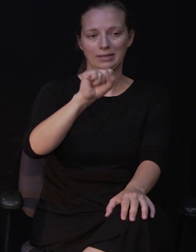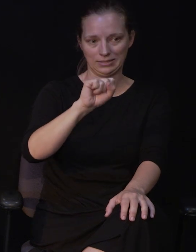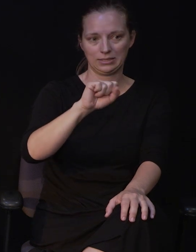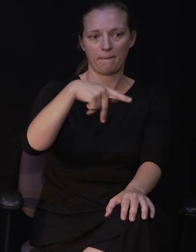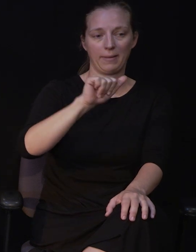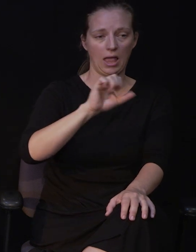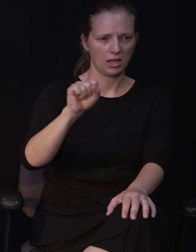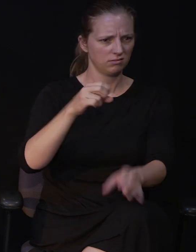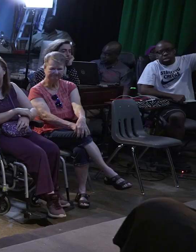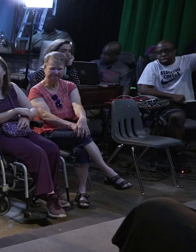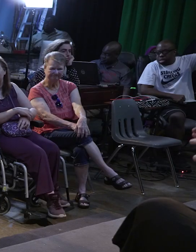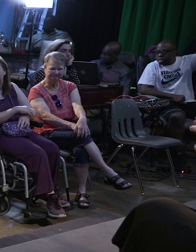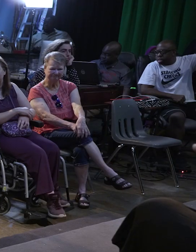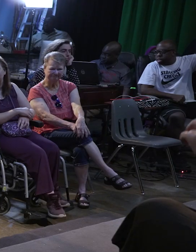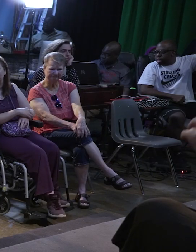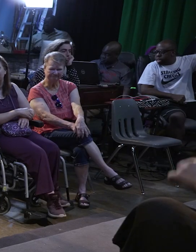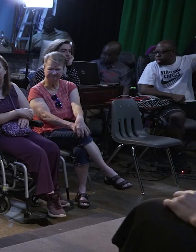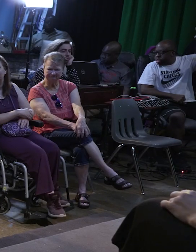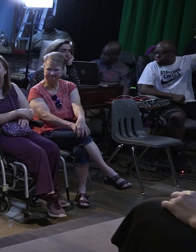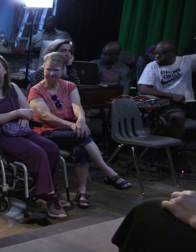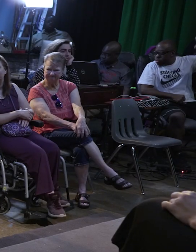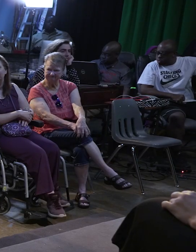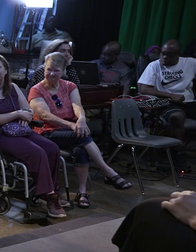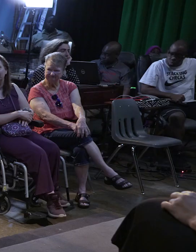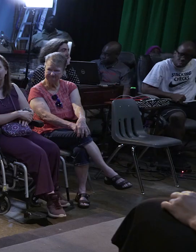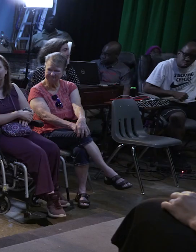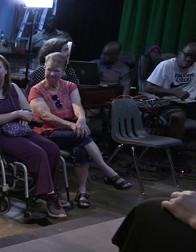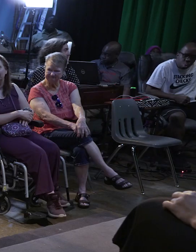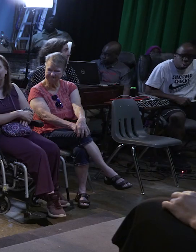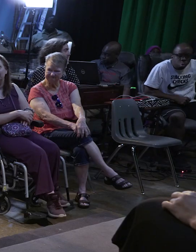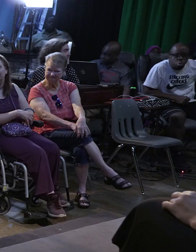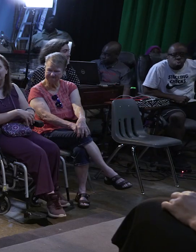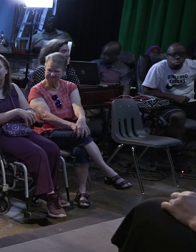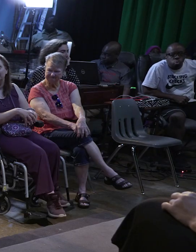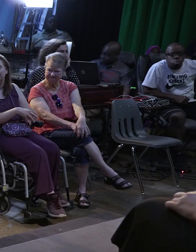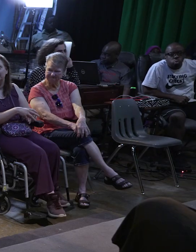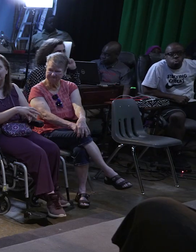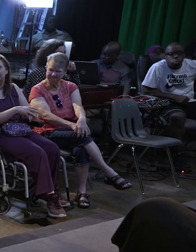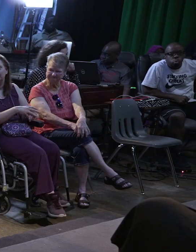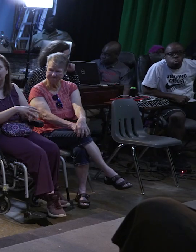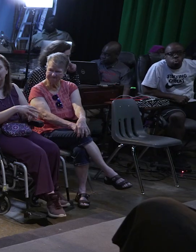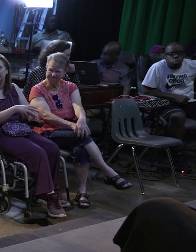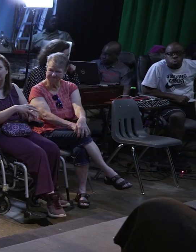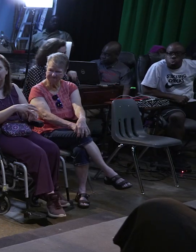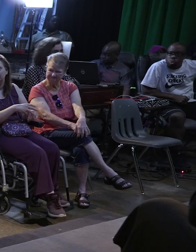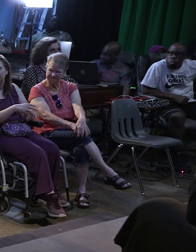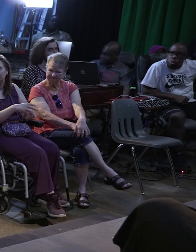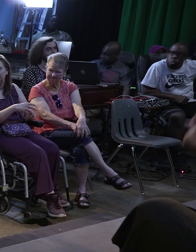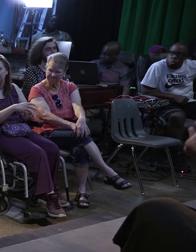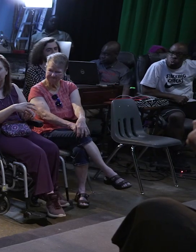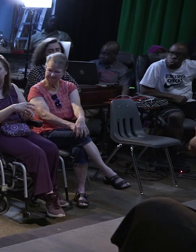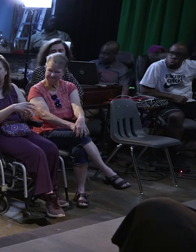after actual Grant? Ulysses S., you think? Yeah. No, we used to be a sundown town, so now my whole platform with Miss